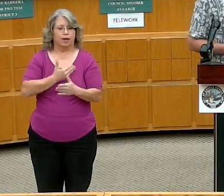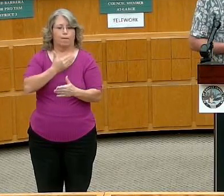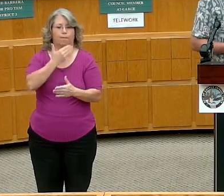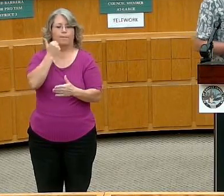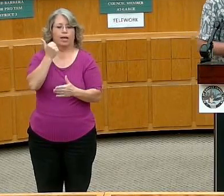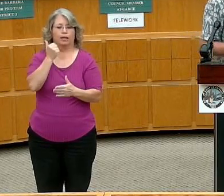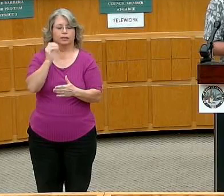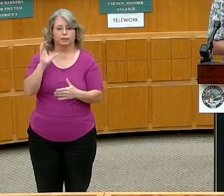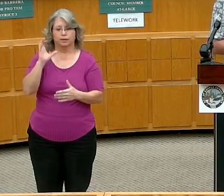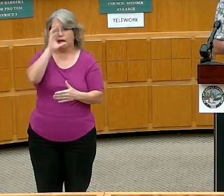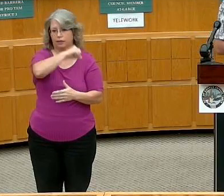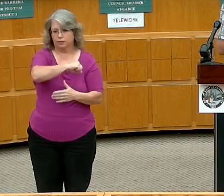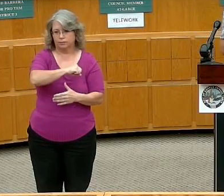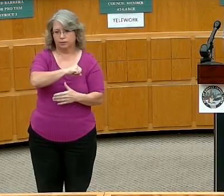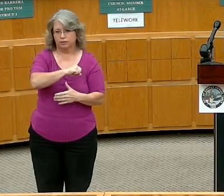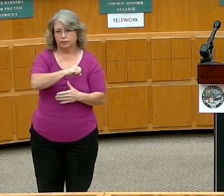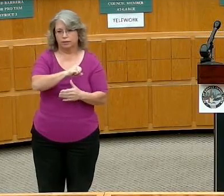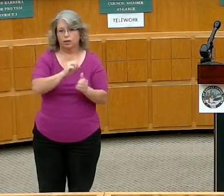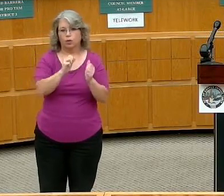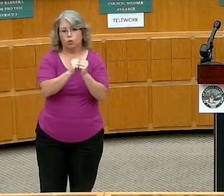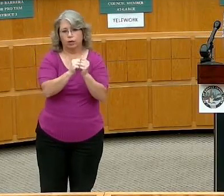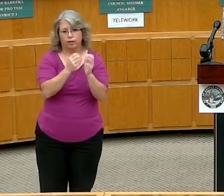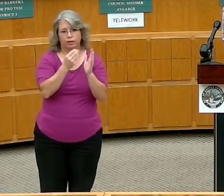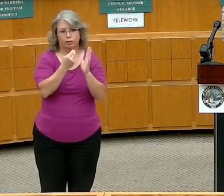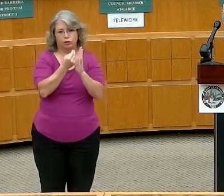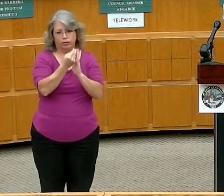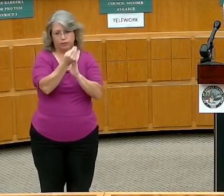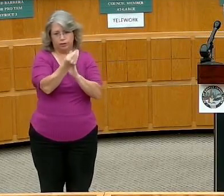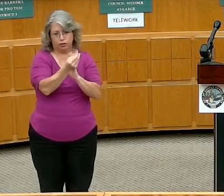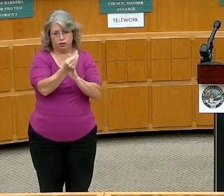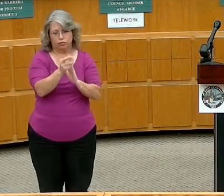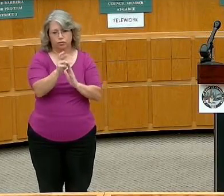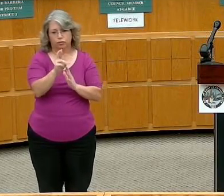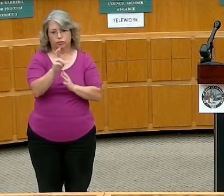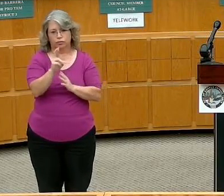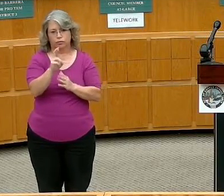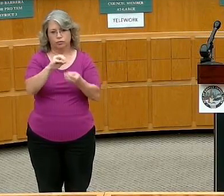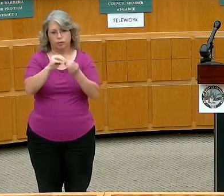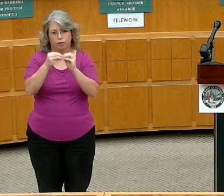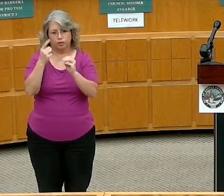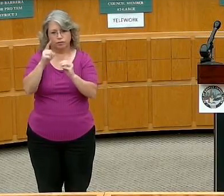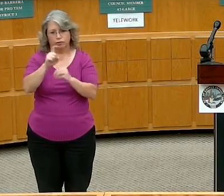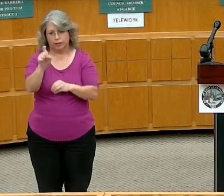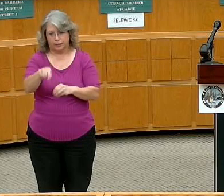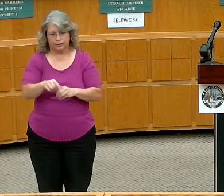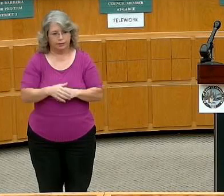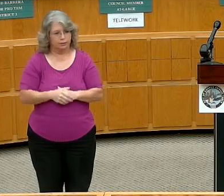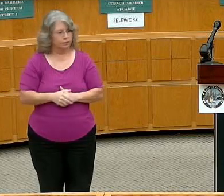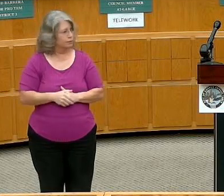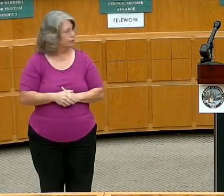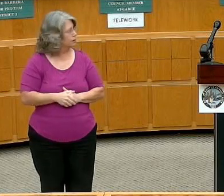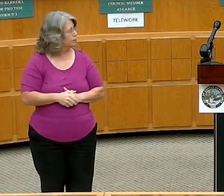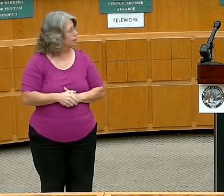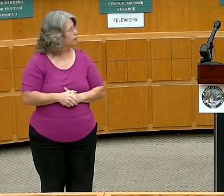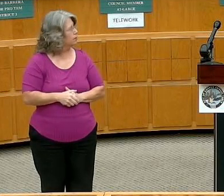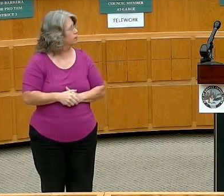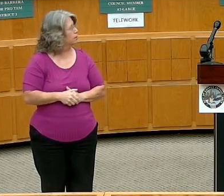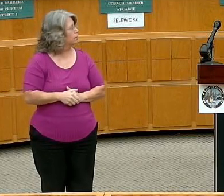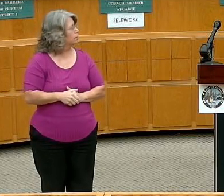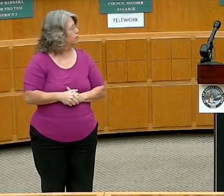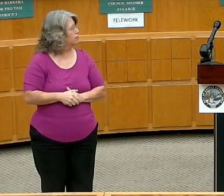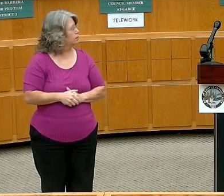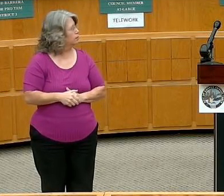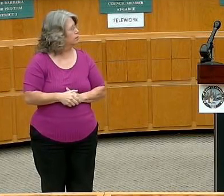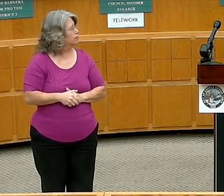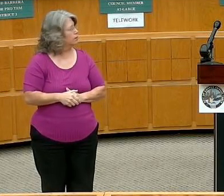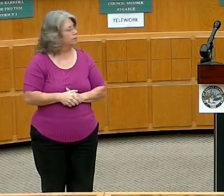the transmission ratio for Texas. Now what you're seeing here is, notice that this has gone down. Sorry, this is not going to